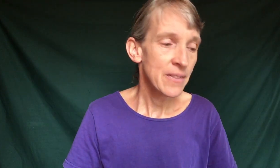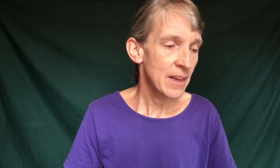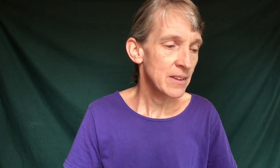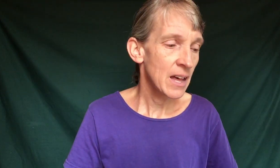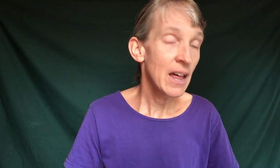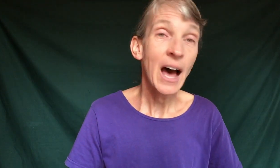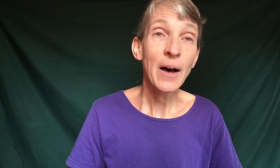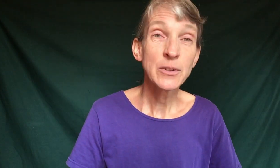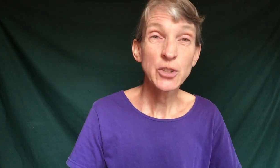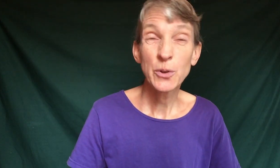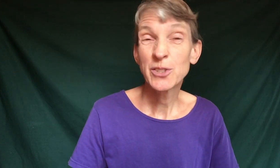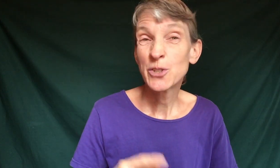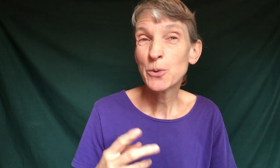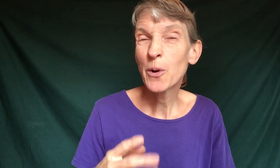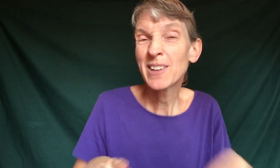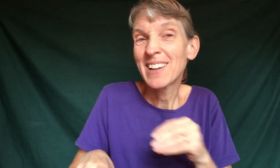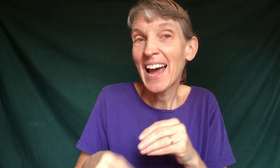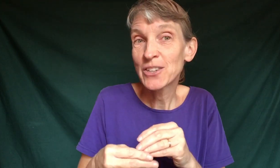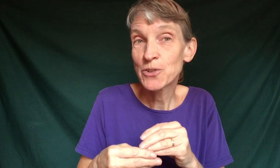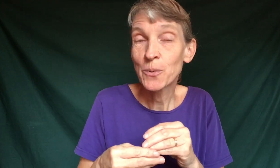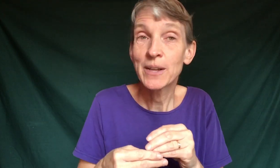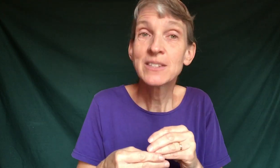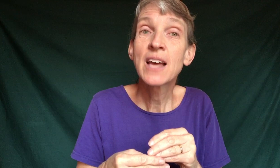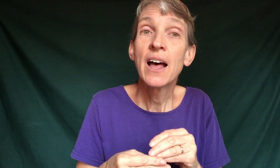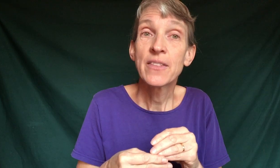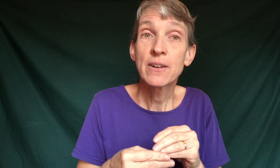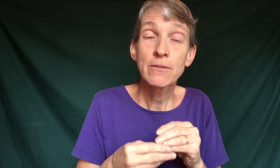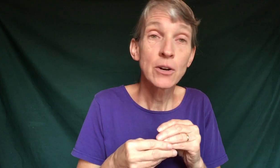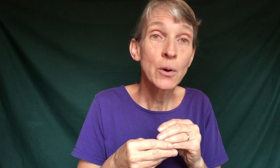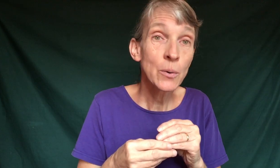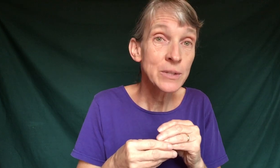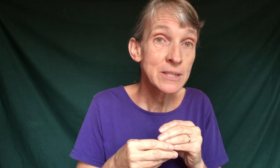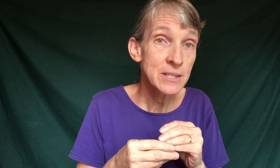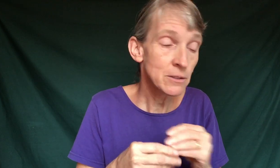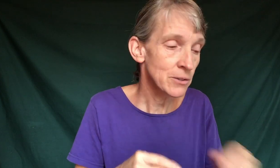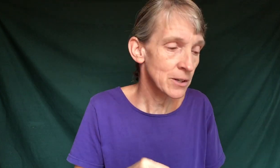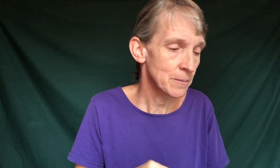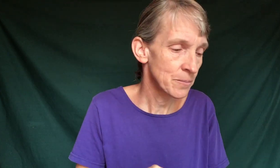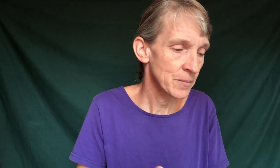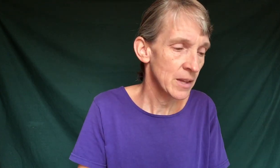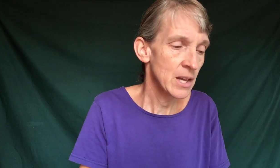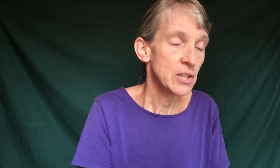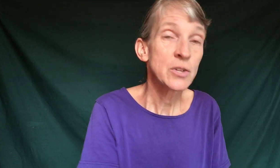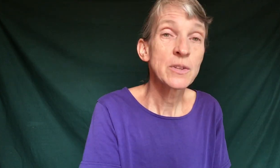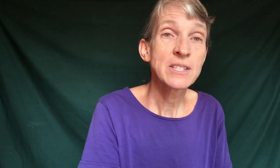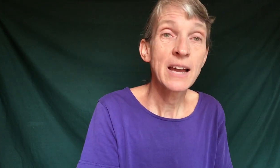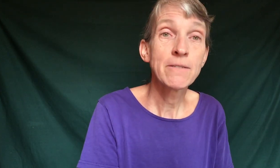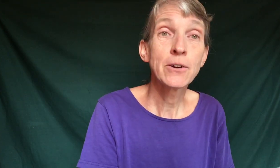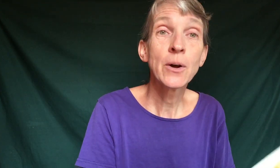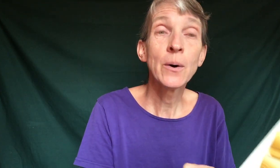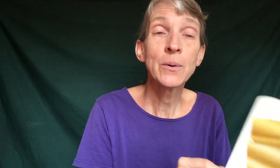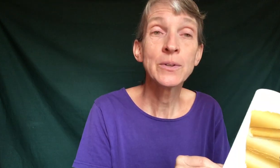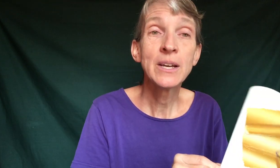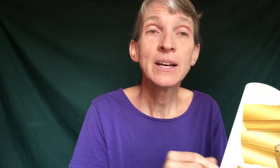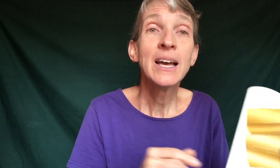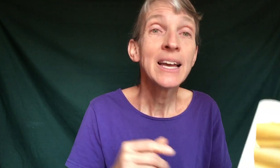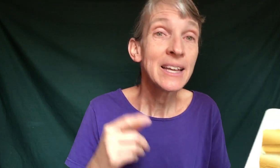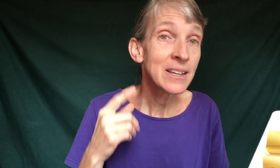Then I'll show you two more little extra ones that are for gold and silver. So the sign for gold is